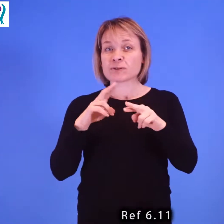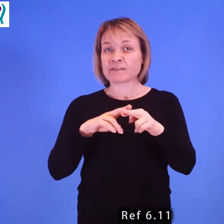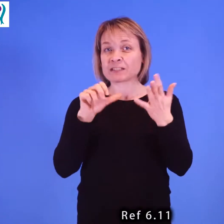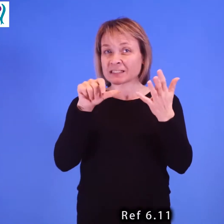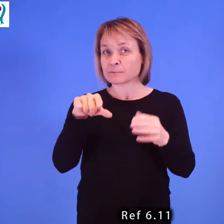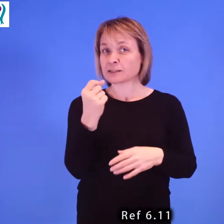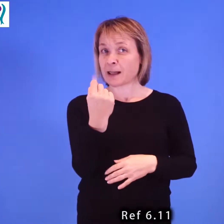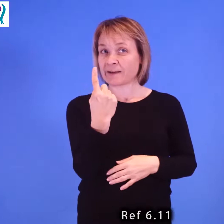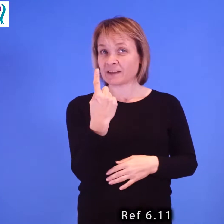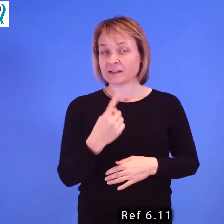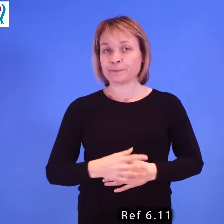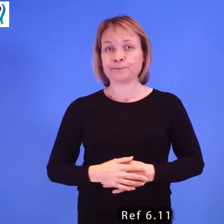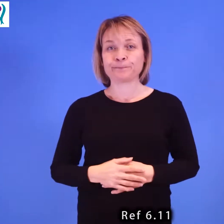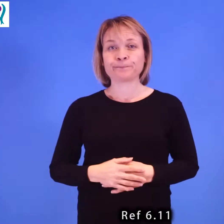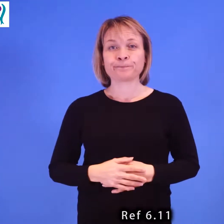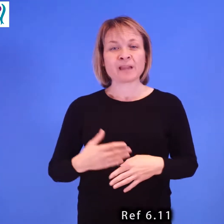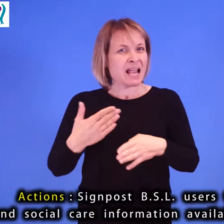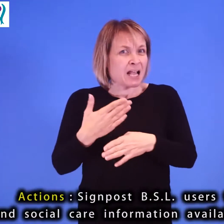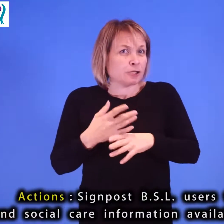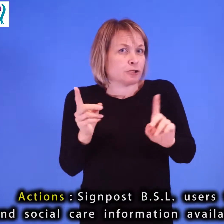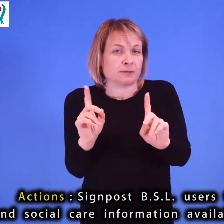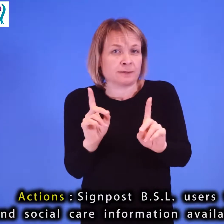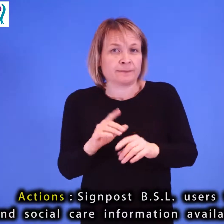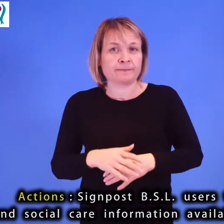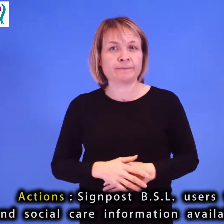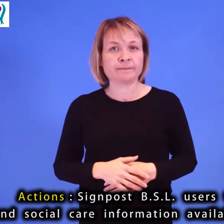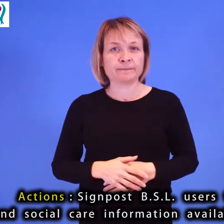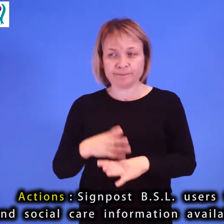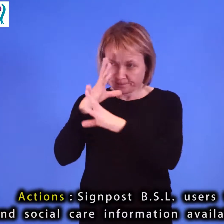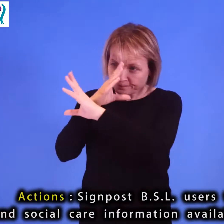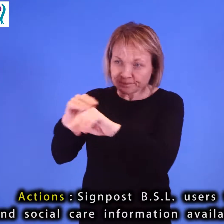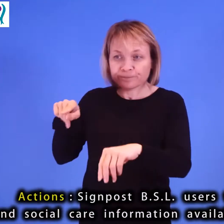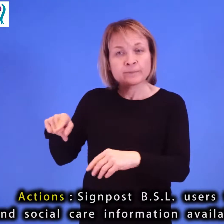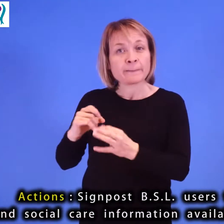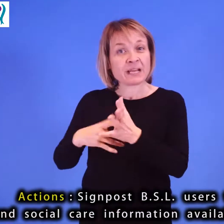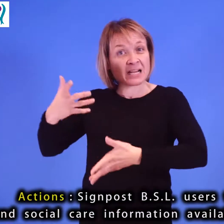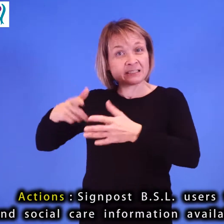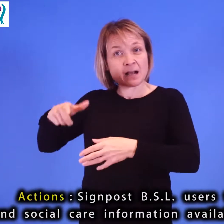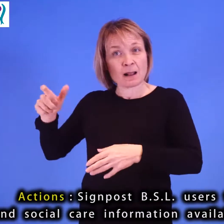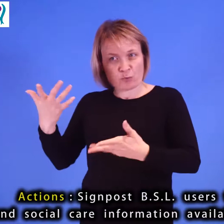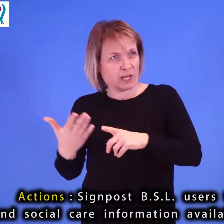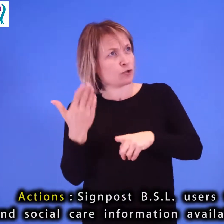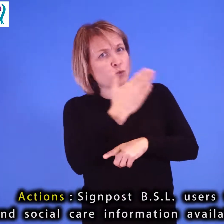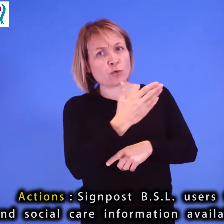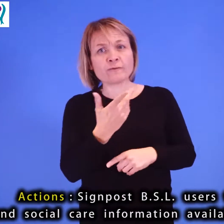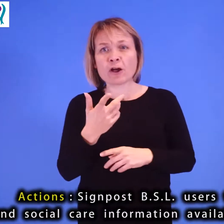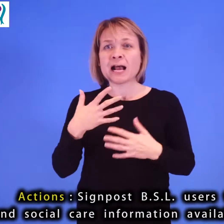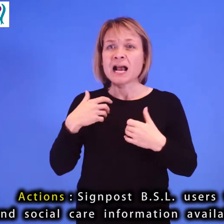Reference 6.11. Actions. Signpost BSL users to health and social care